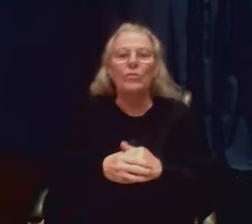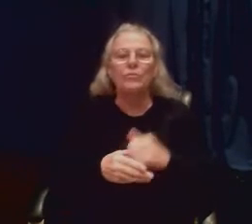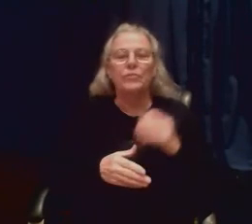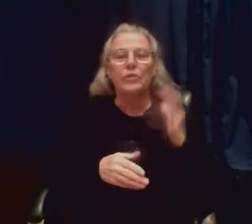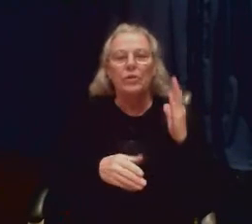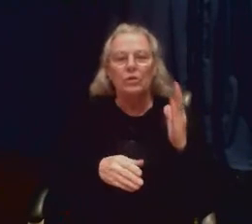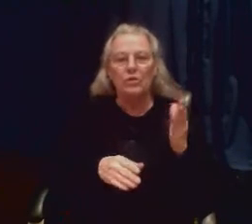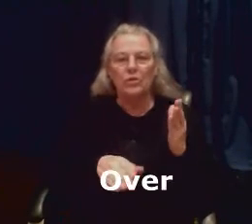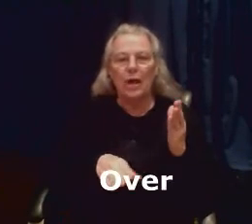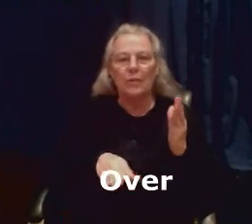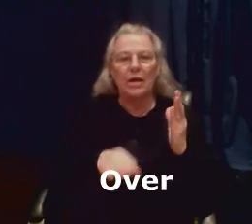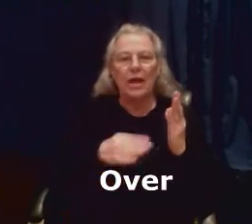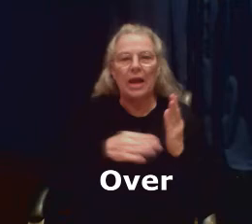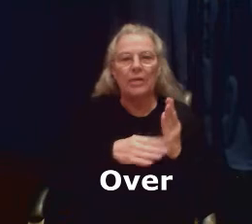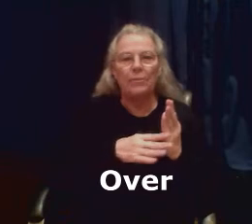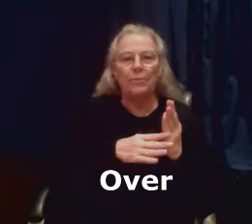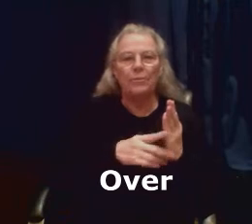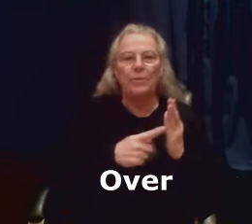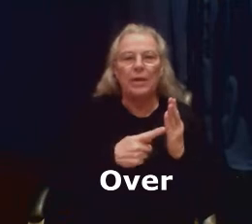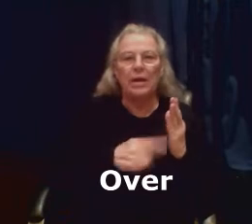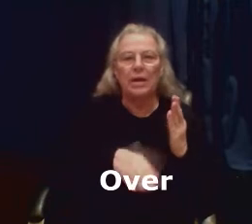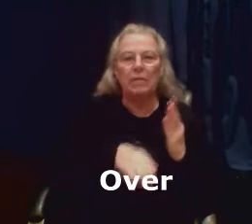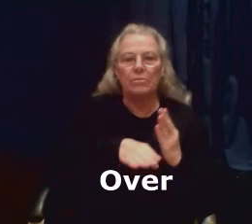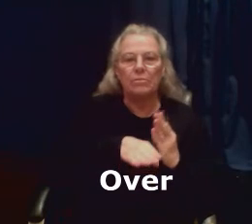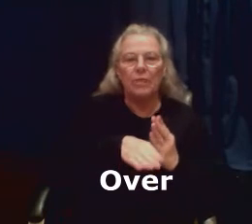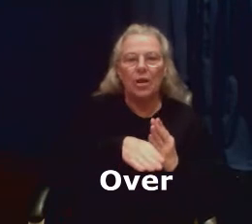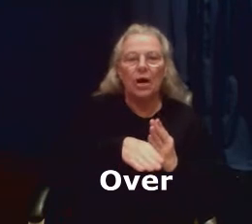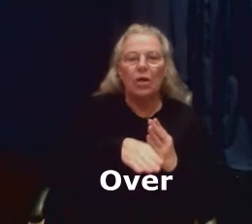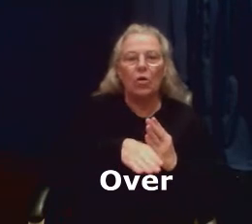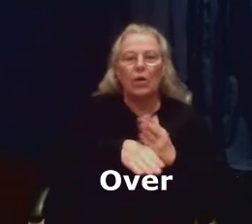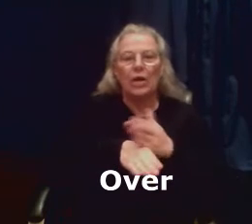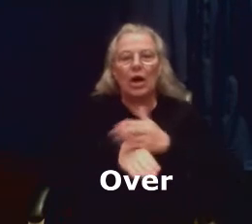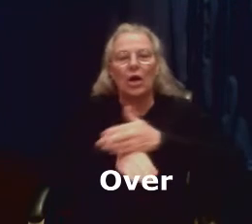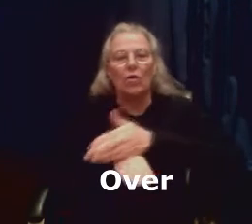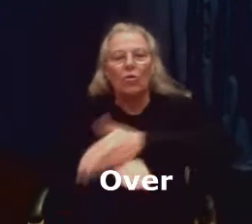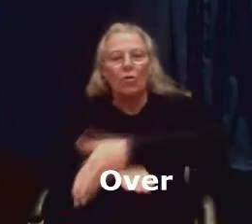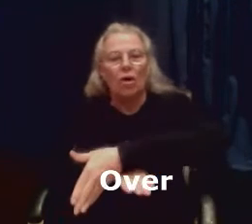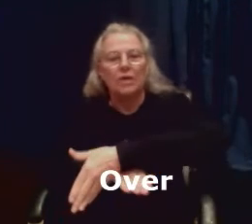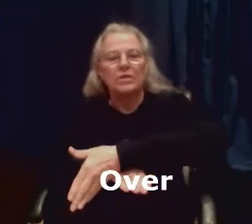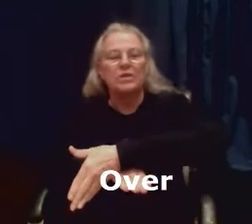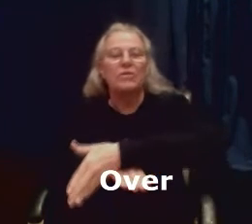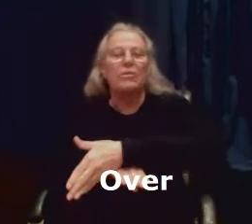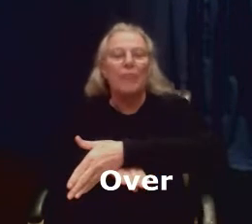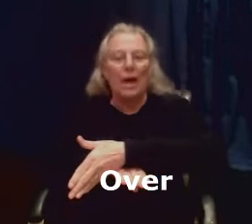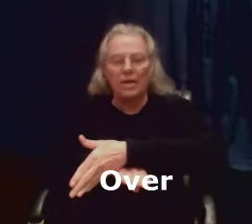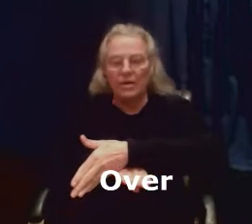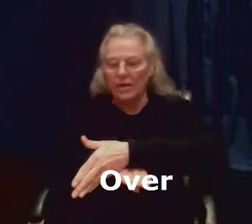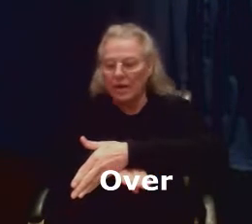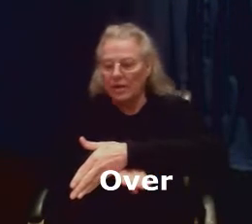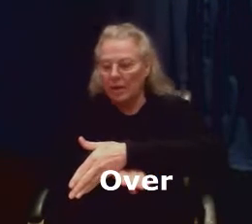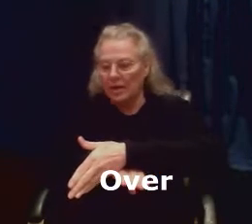Over, your dominant hand, pinky, going across the back of the non-dominant